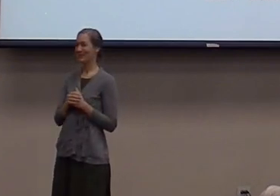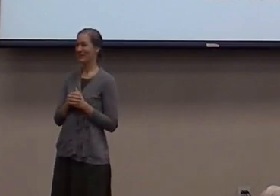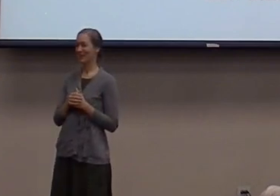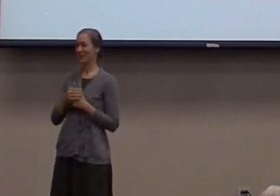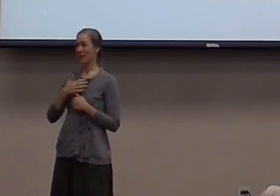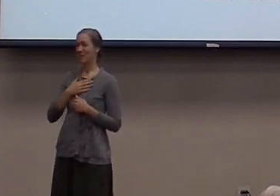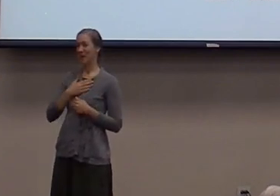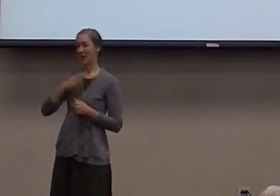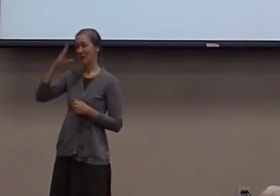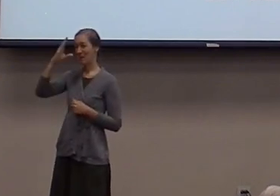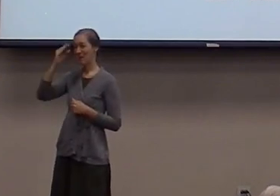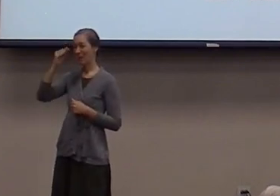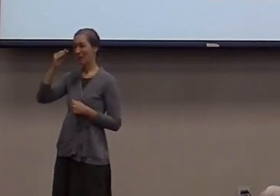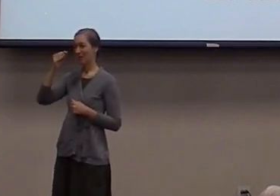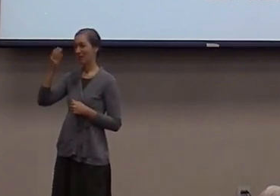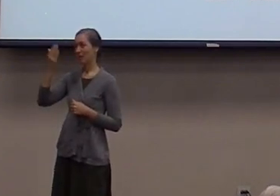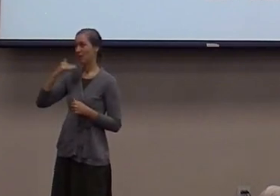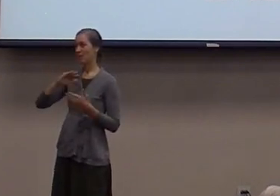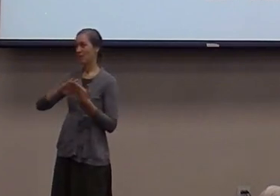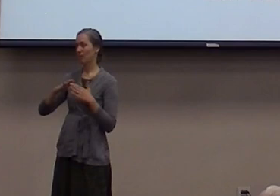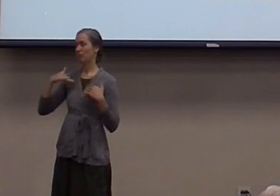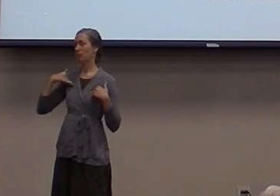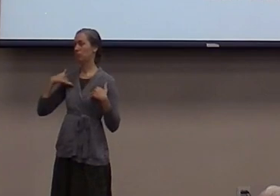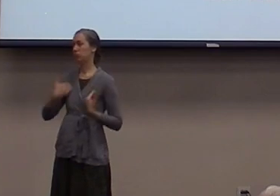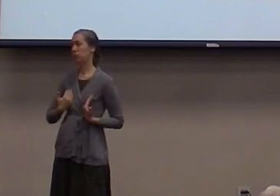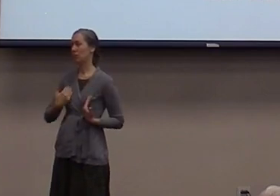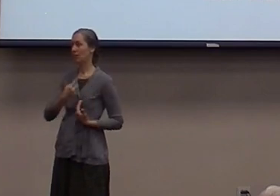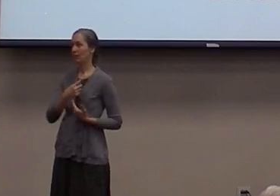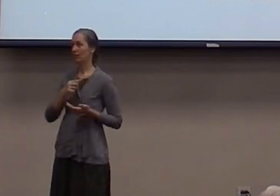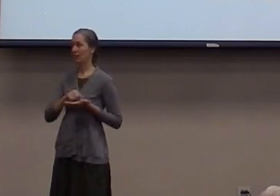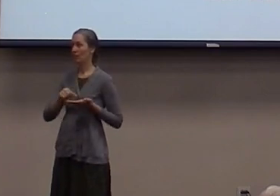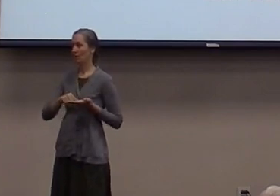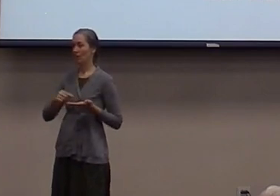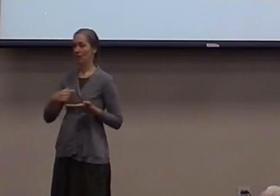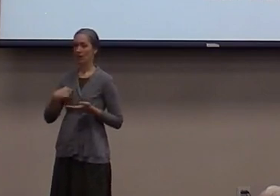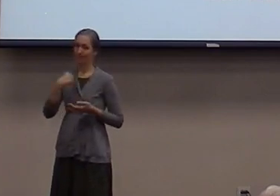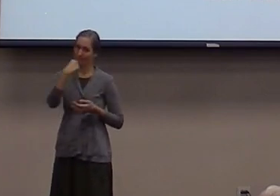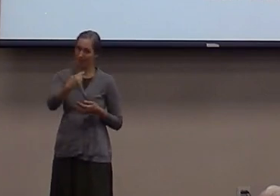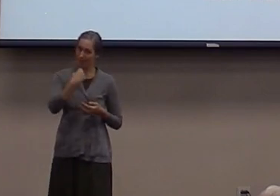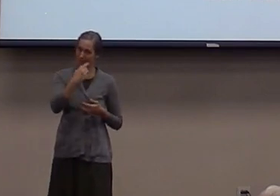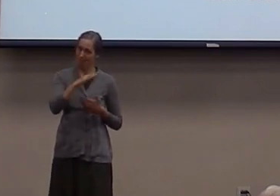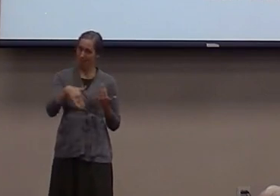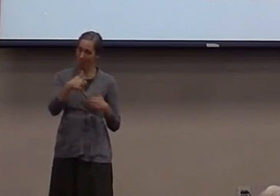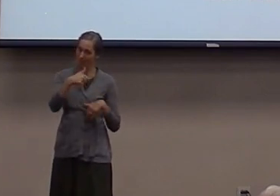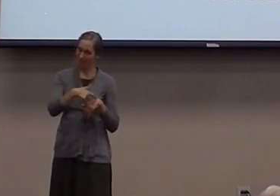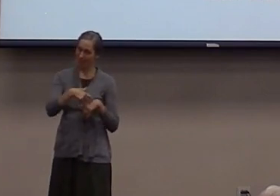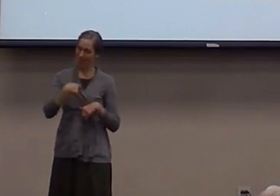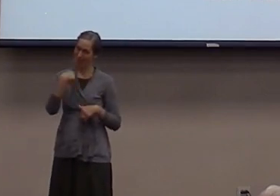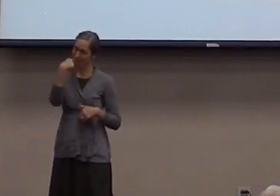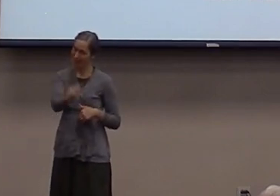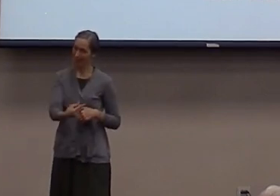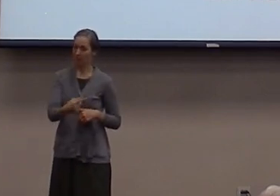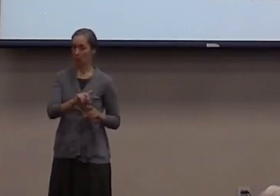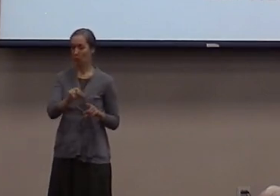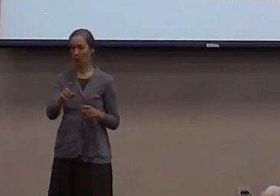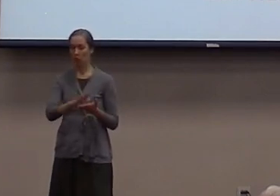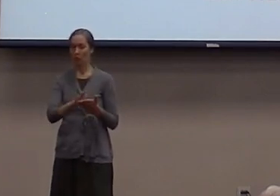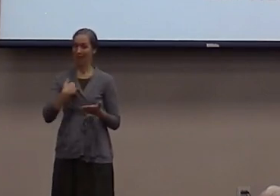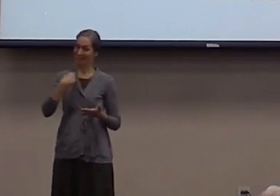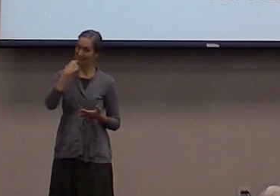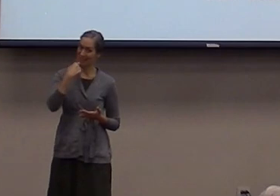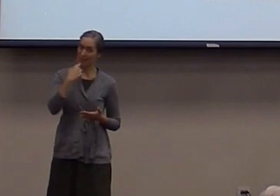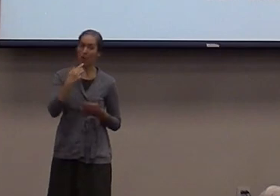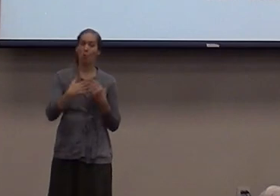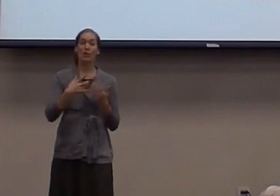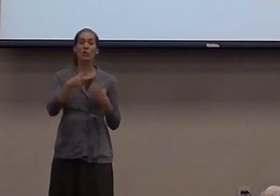My boys used to get so tired of this passage. I said it to them all the time. They'd be going to school. This is what we'd say. Whatever you do,